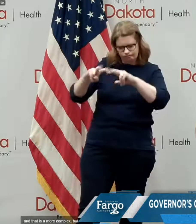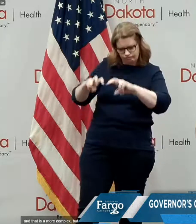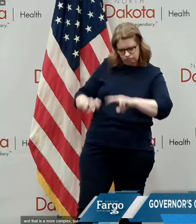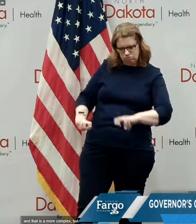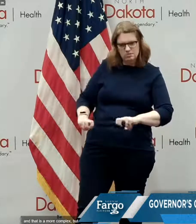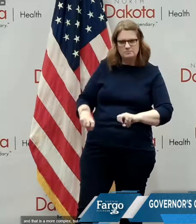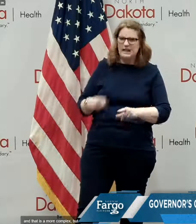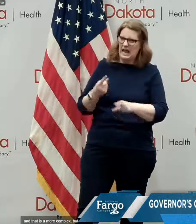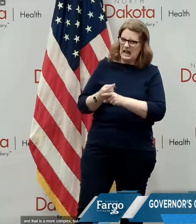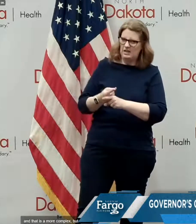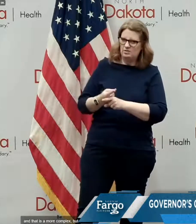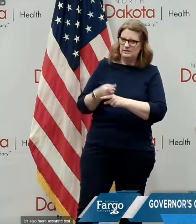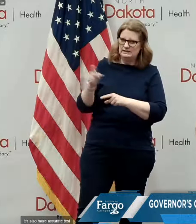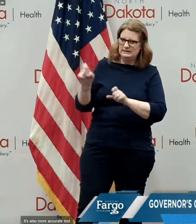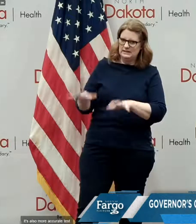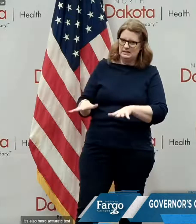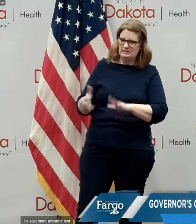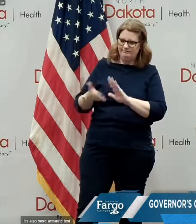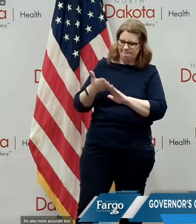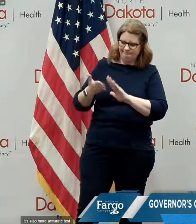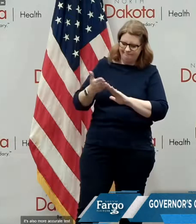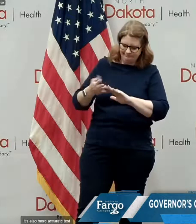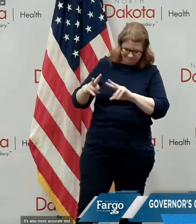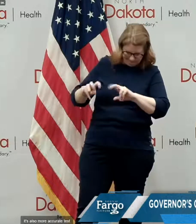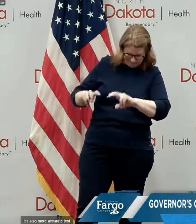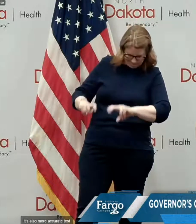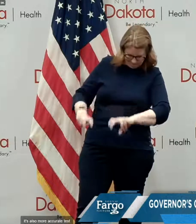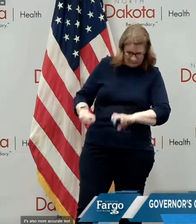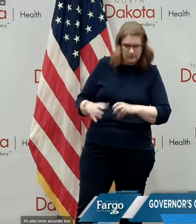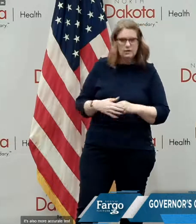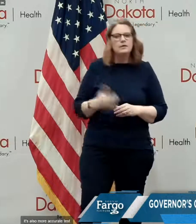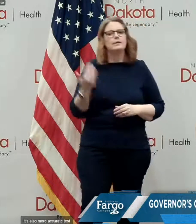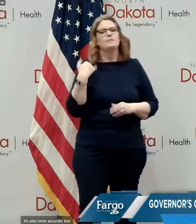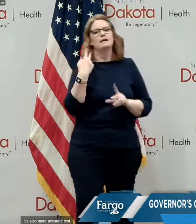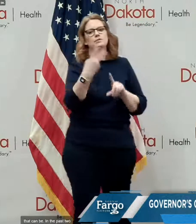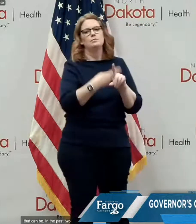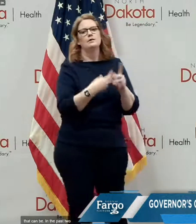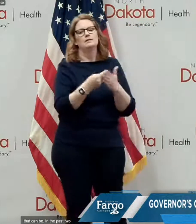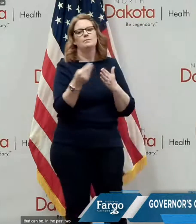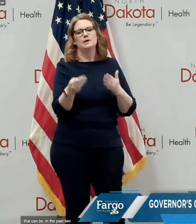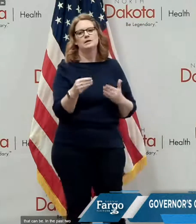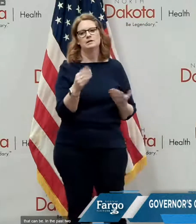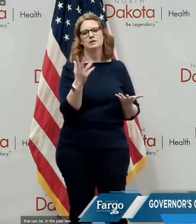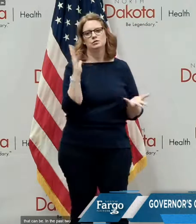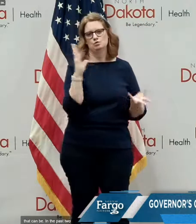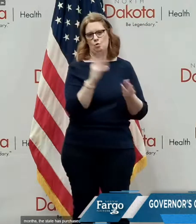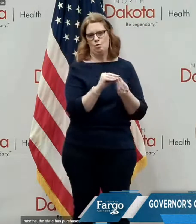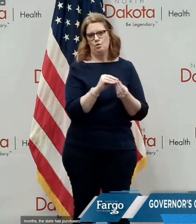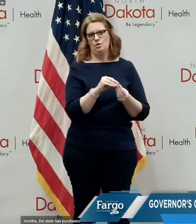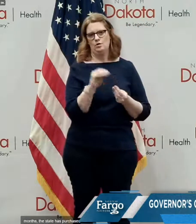accurate test that can be run. In the past 2 months, the state has purchased a total of